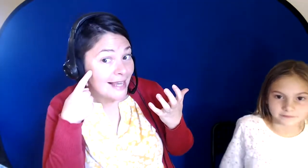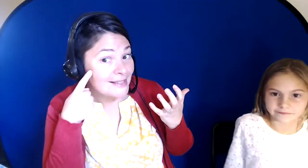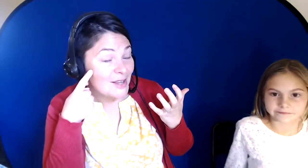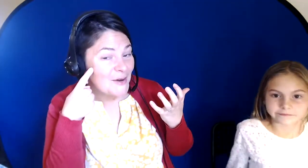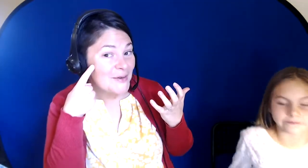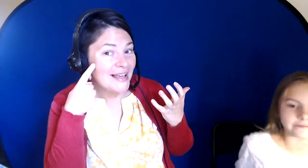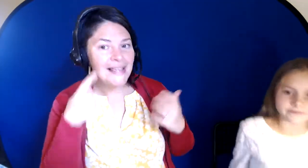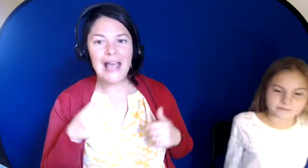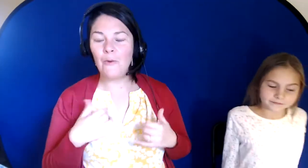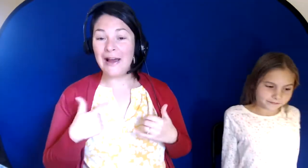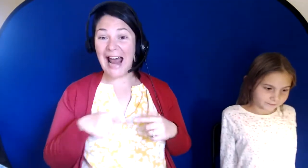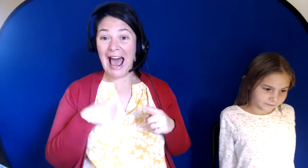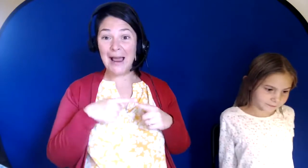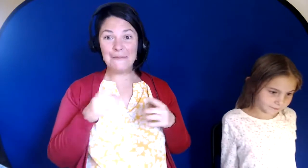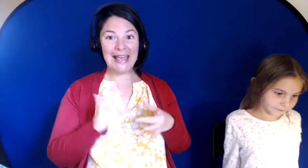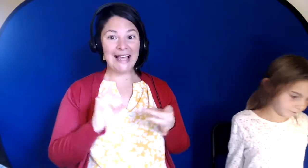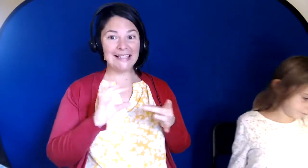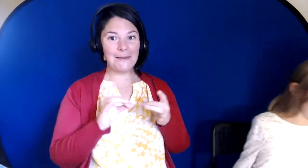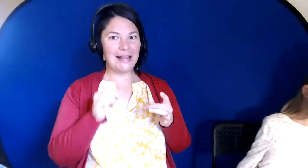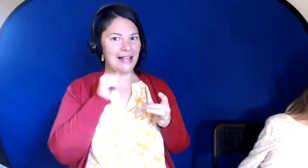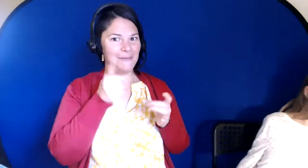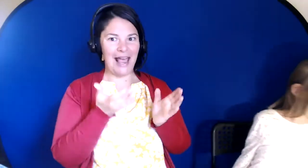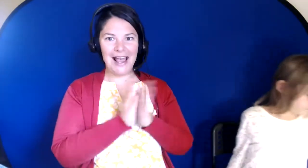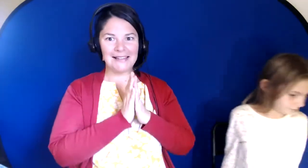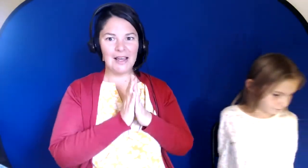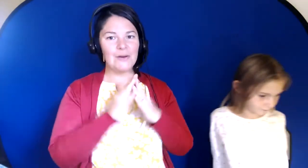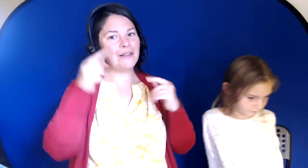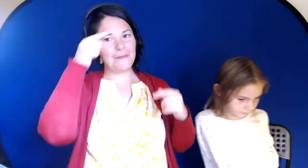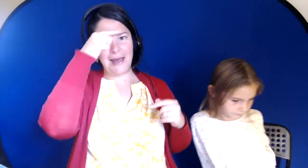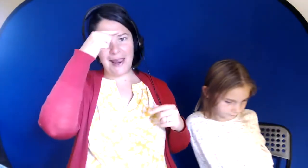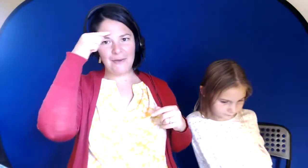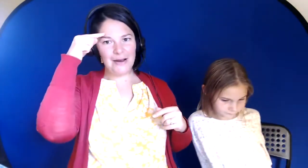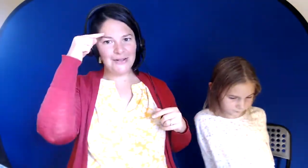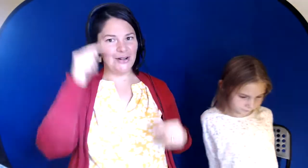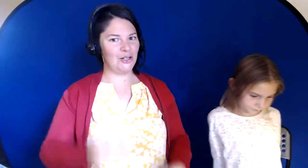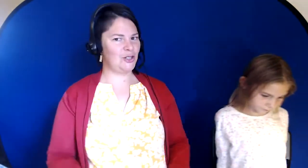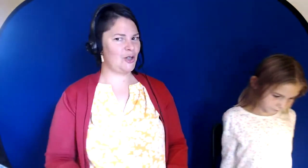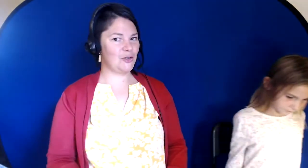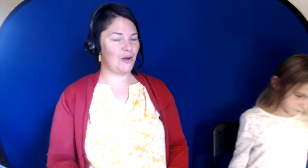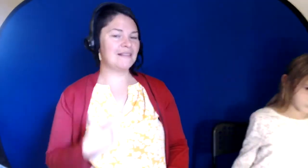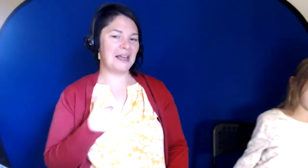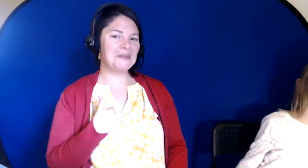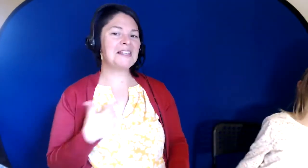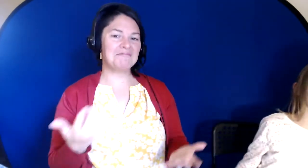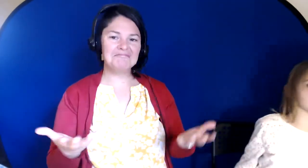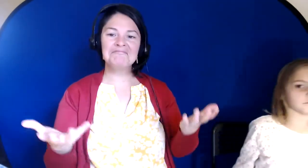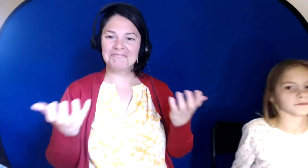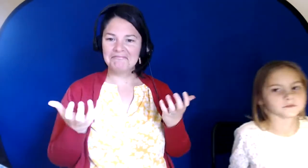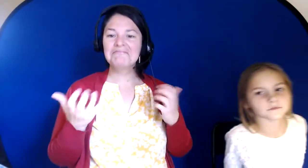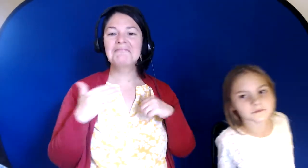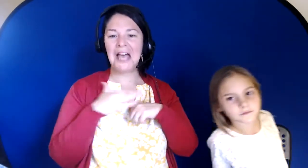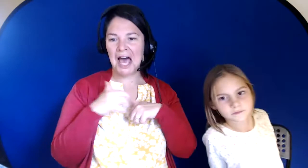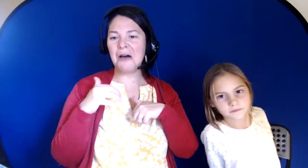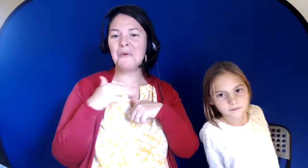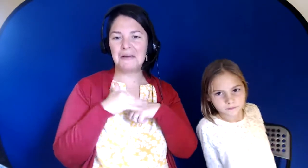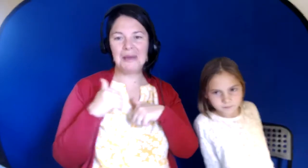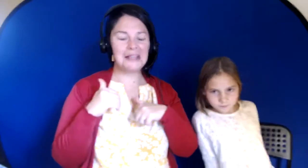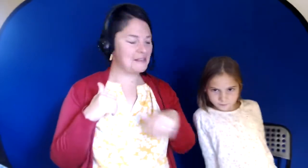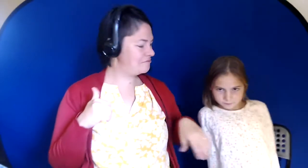no? Now, when I'm making a statement and I'm not asking a question, my eyebrows are going to just go straight. I'm going to say, I want pets.